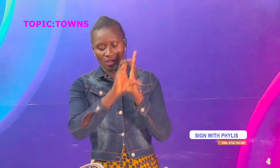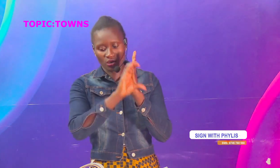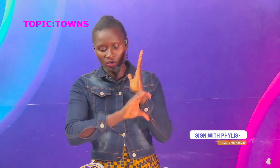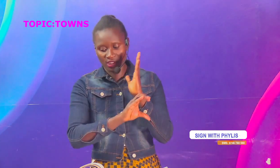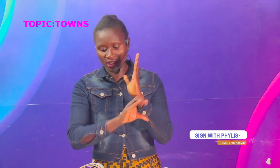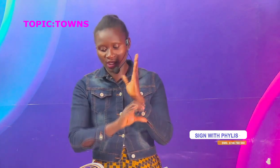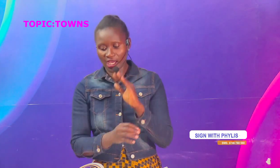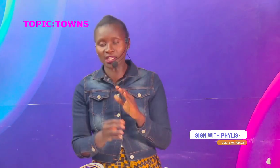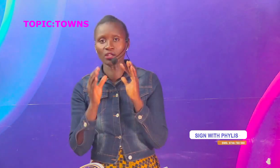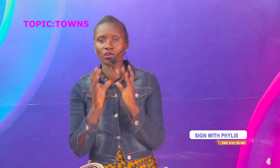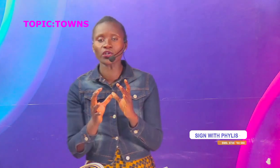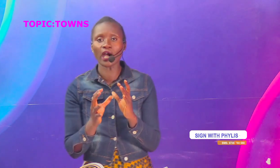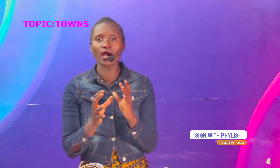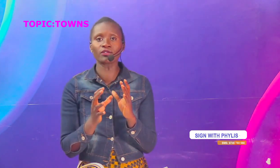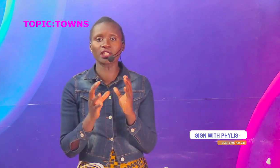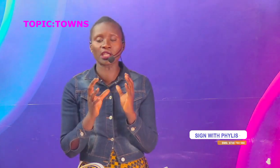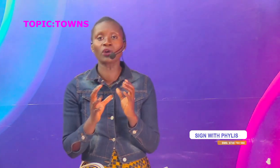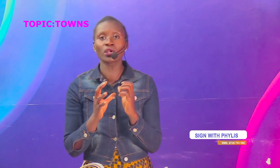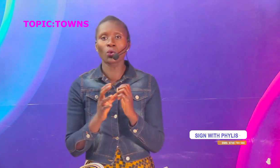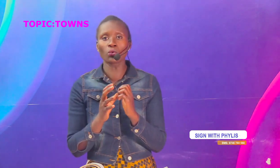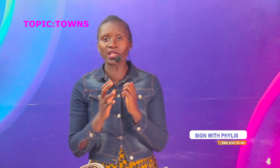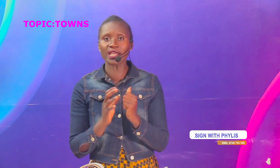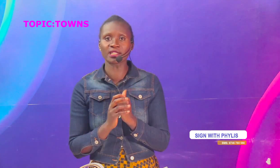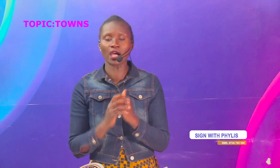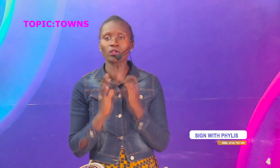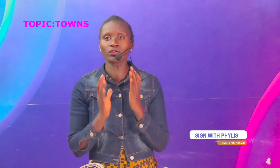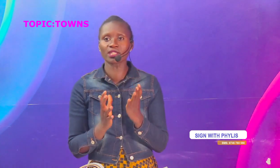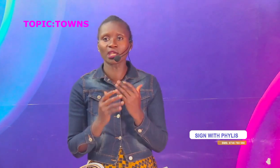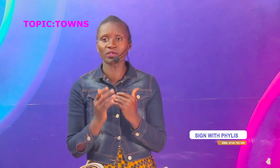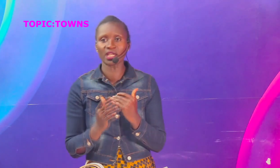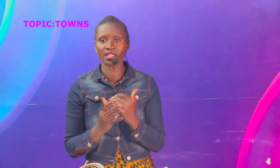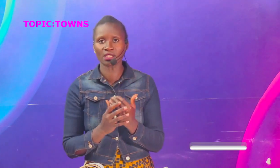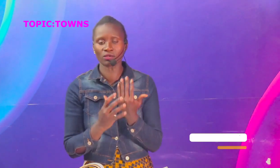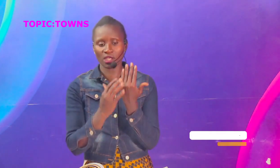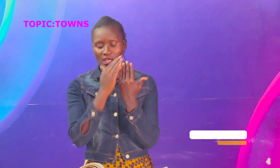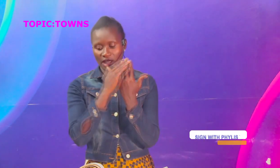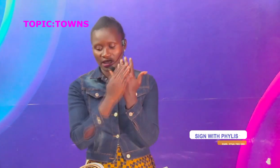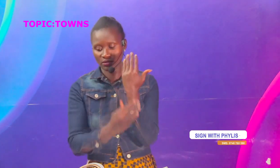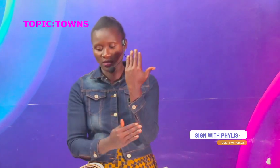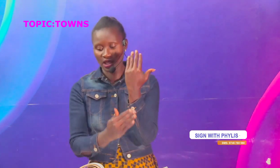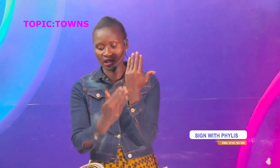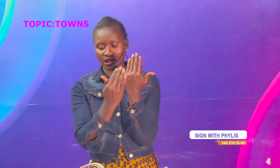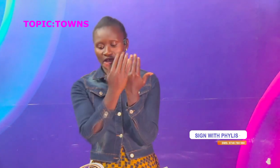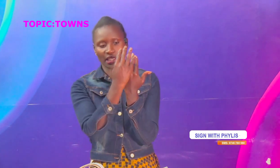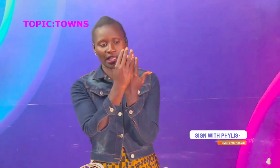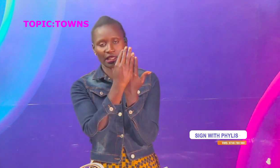coast. And then also have the town Wundanyi. How do we sign Wundanyi town? You're just making it like this,